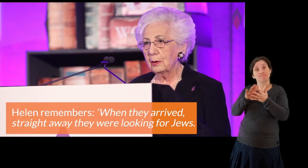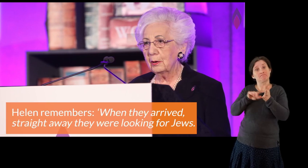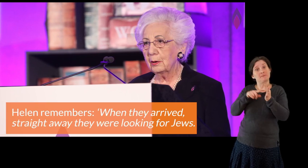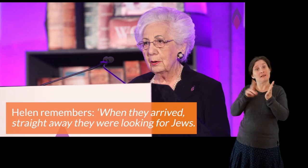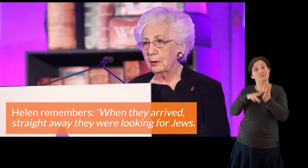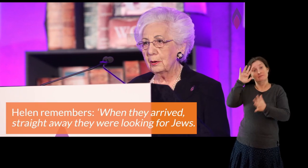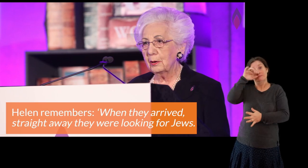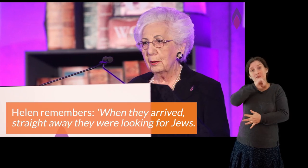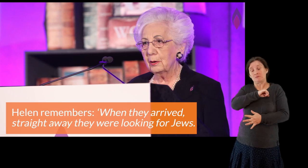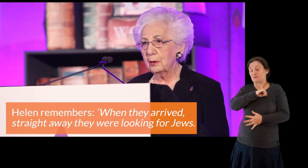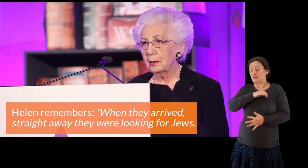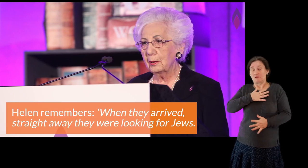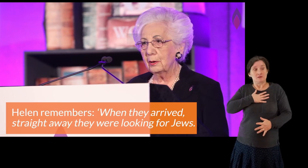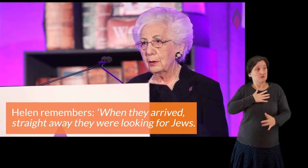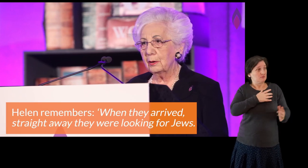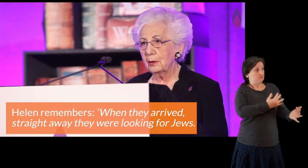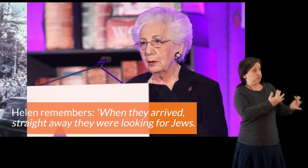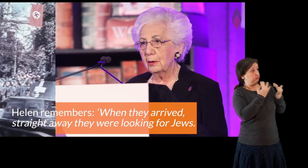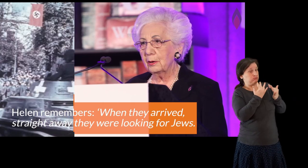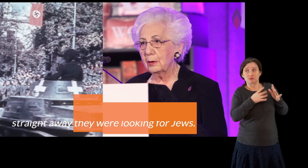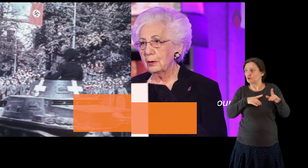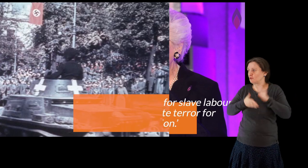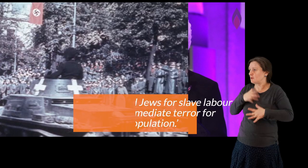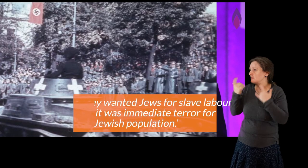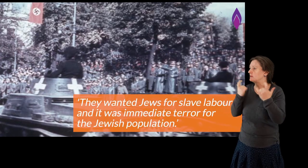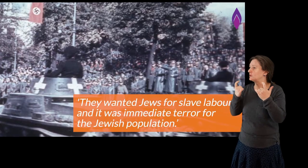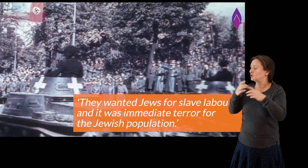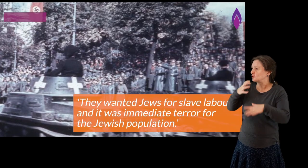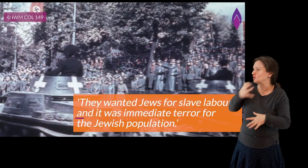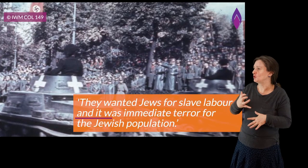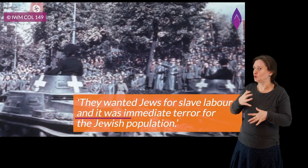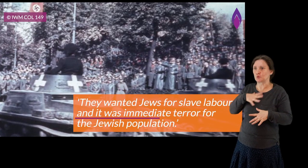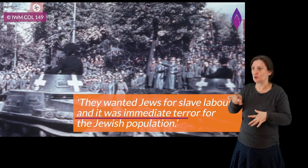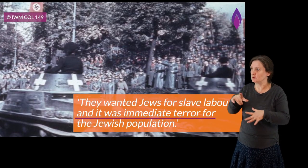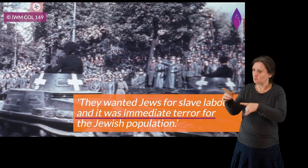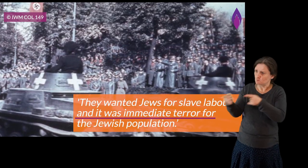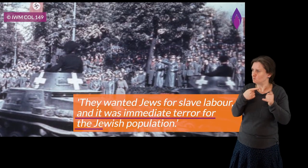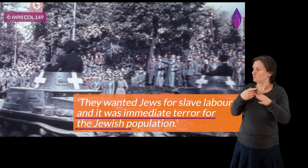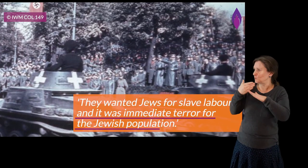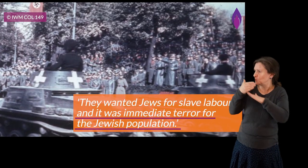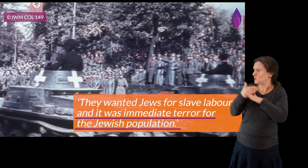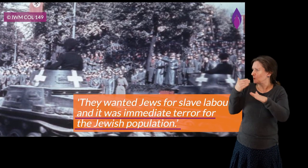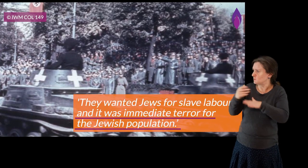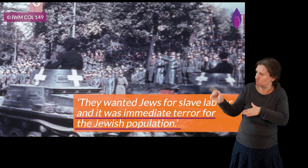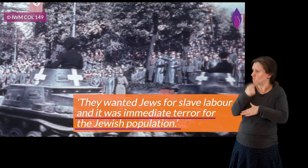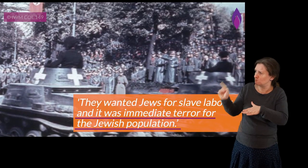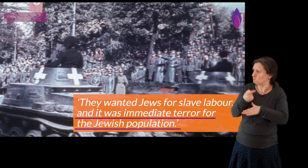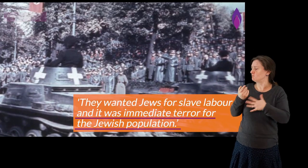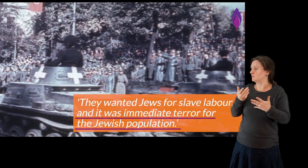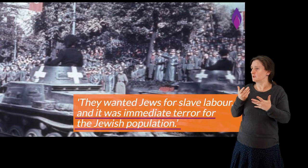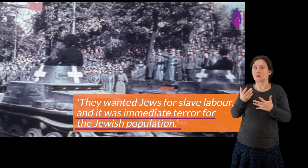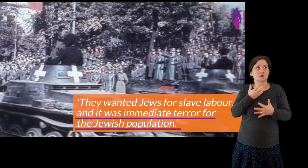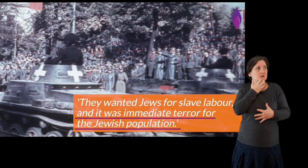Helen remembers when they arrived, straight away they were looking for Jews. They wanted Jews for slave labour. It was